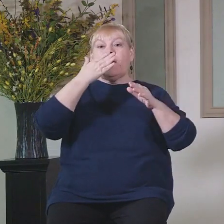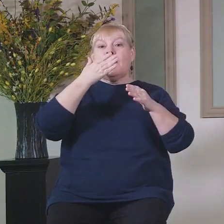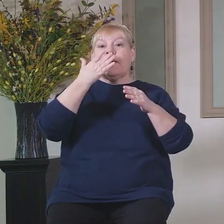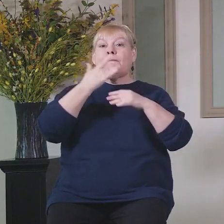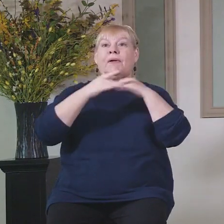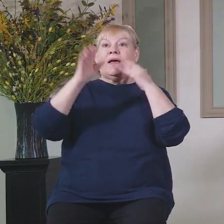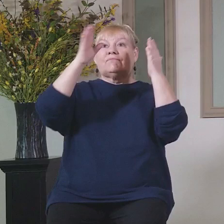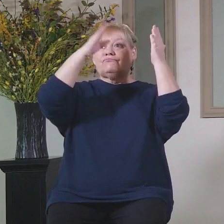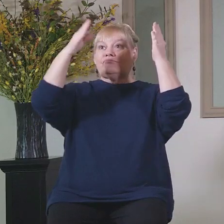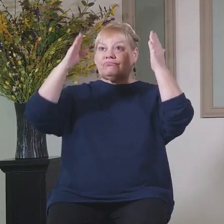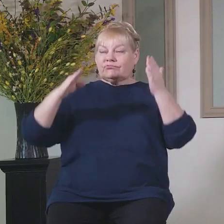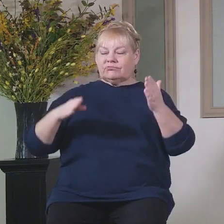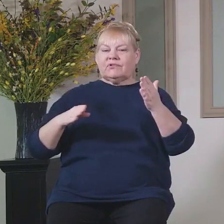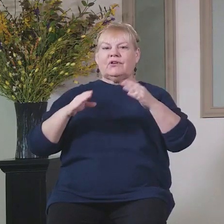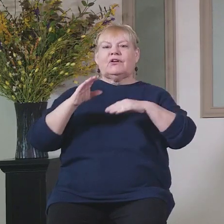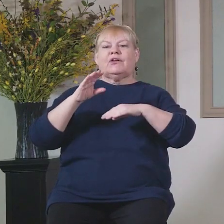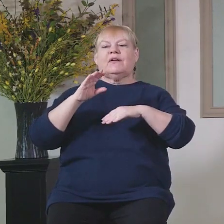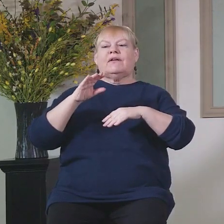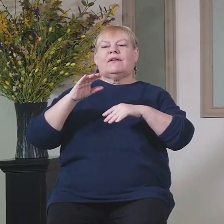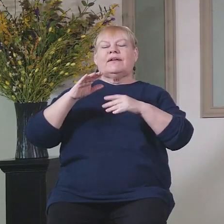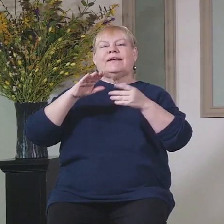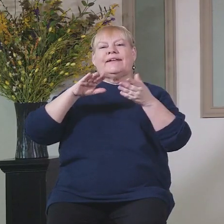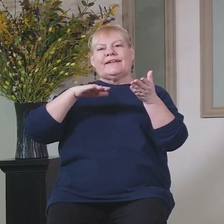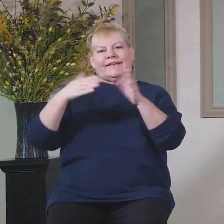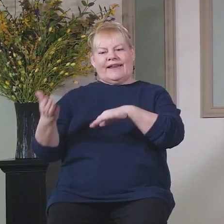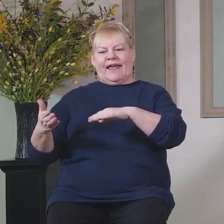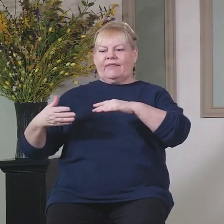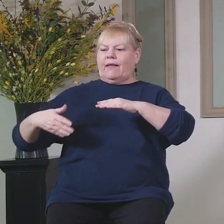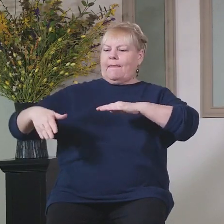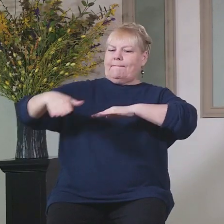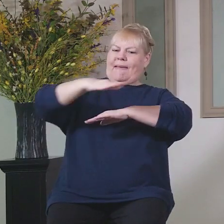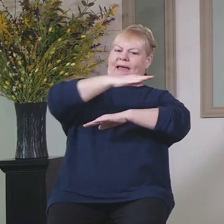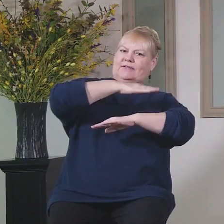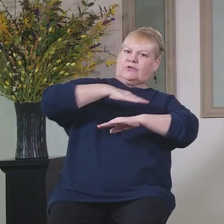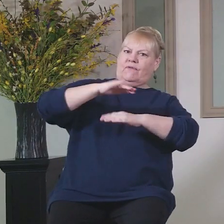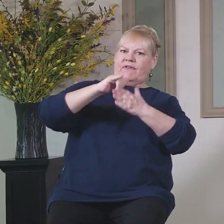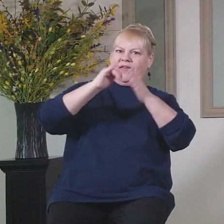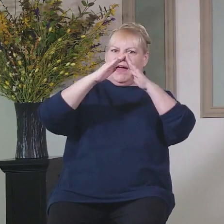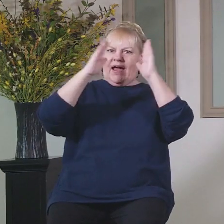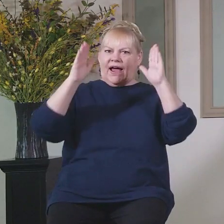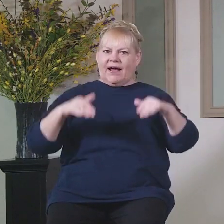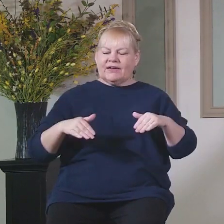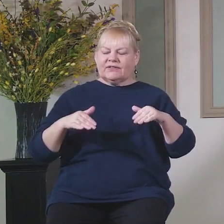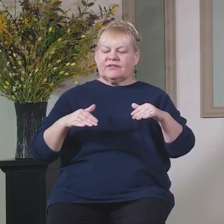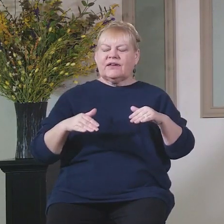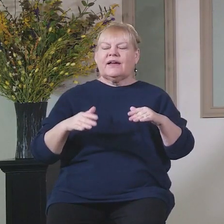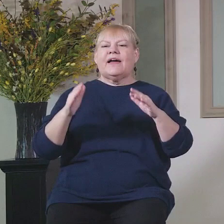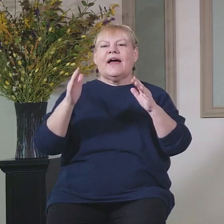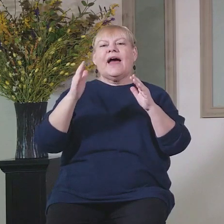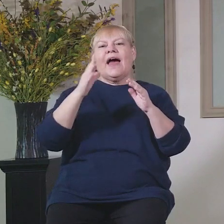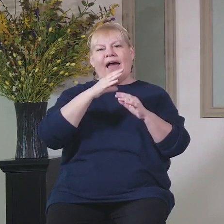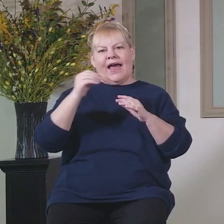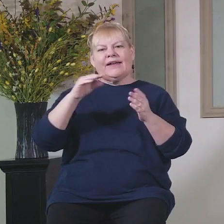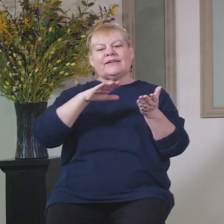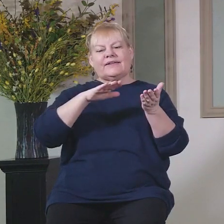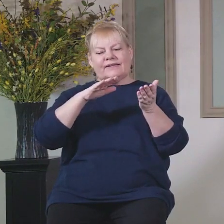The church is the house of the blood of Jesus. And death passes over